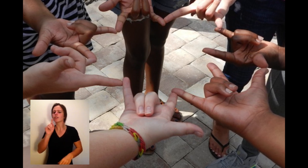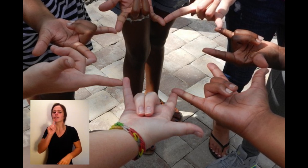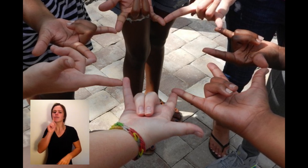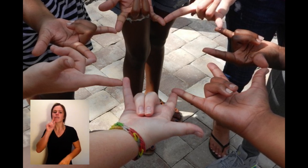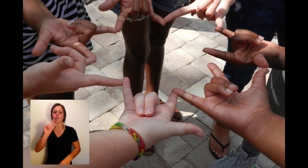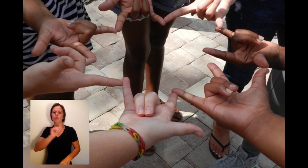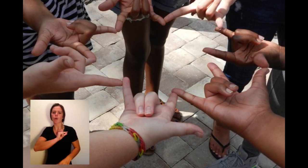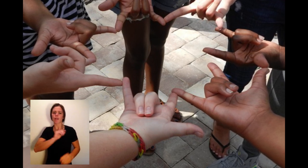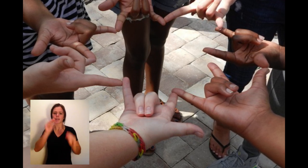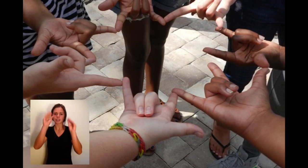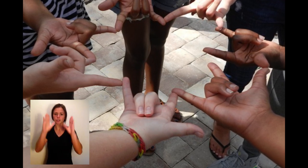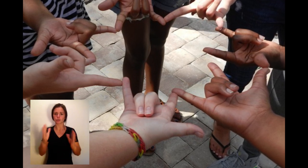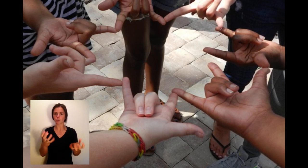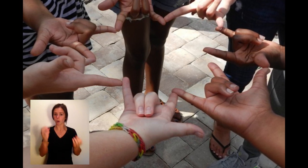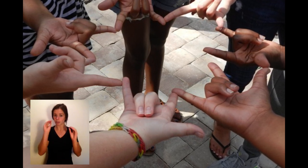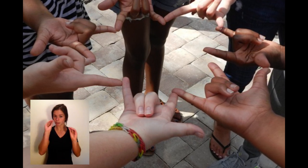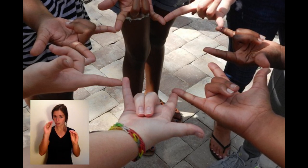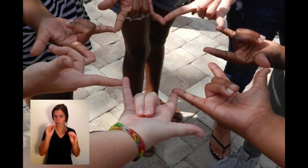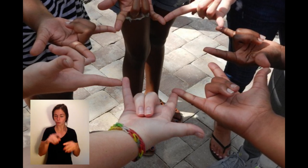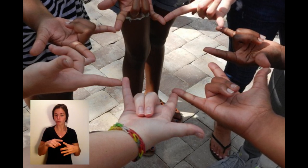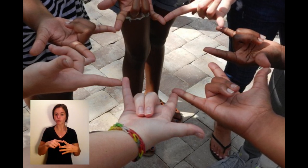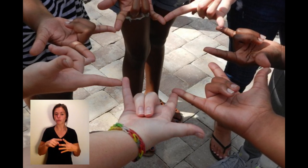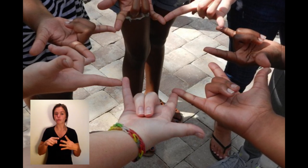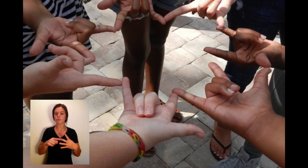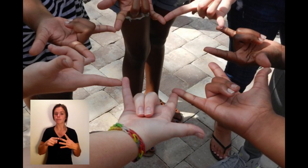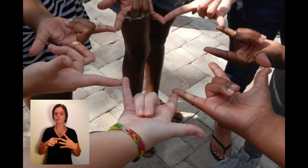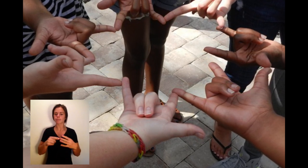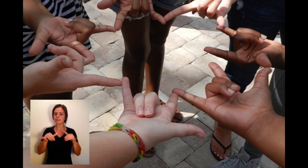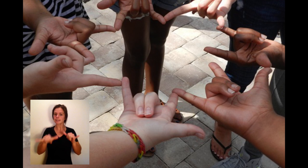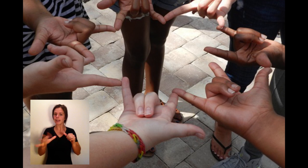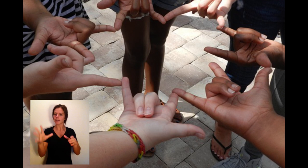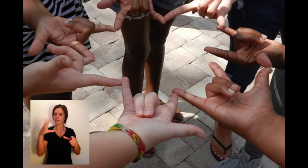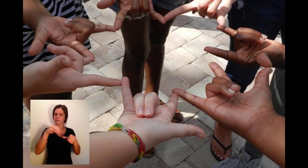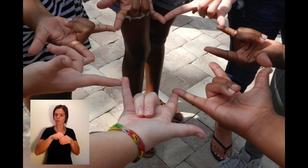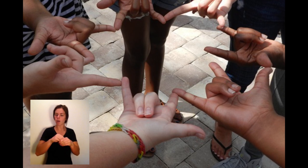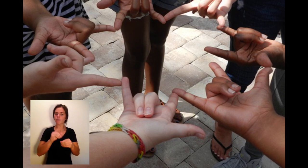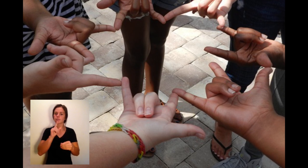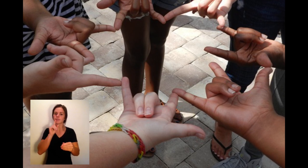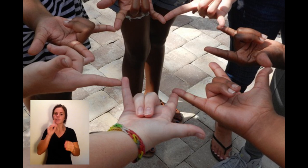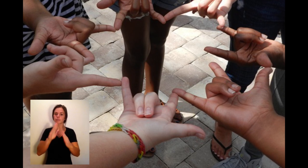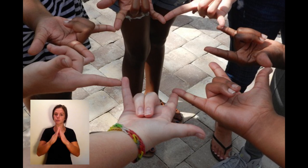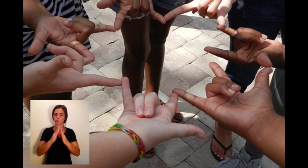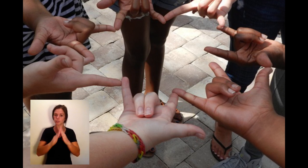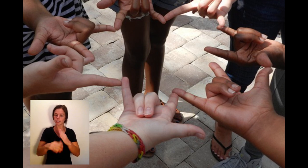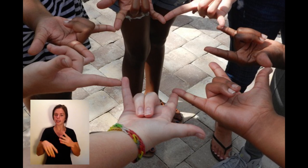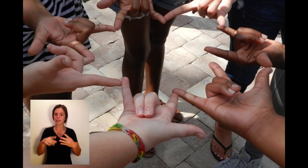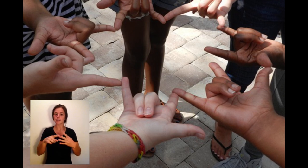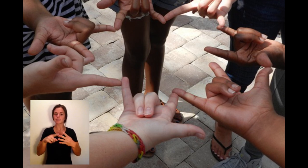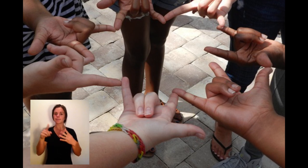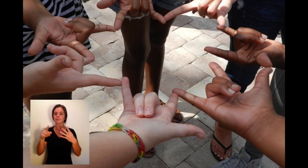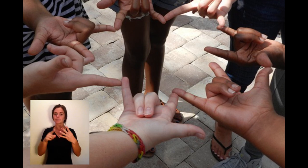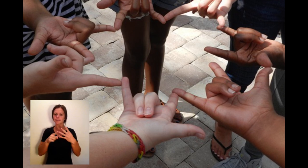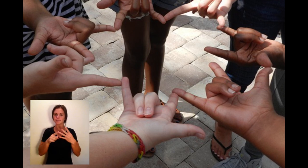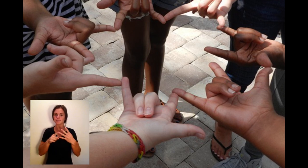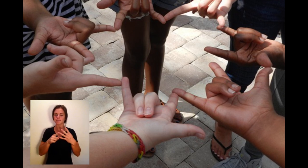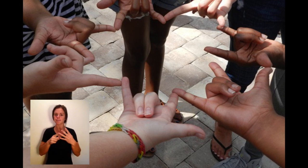other qualified deaf people looking to teach in the area, be actively involved in the local deaf